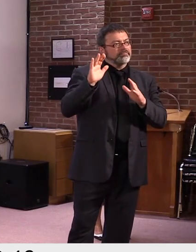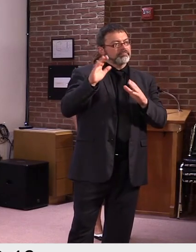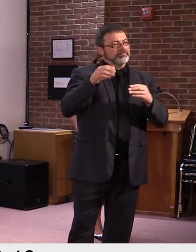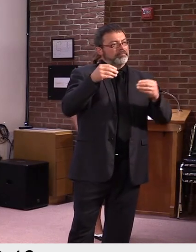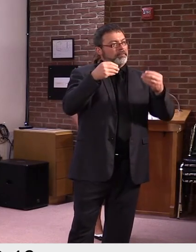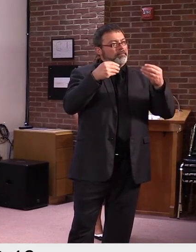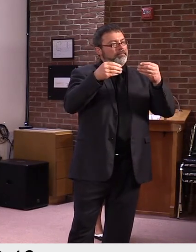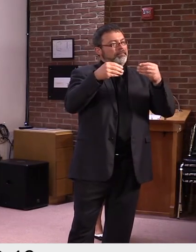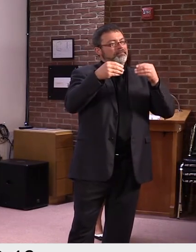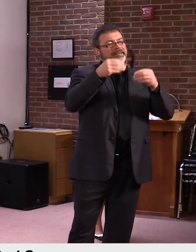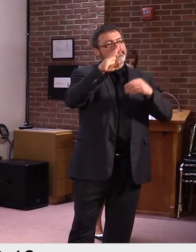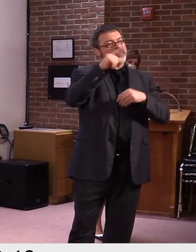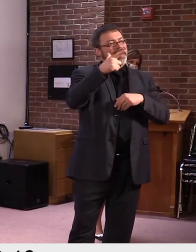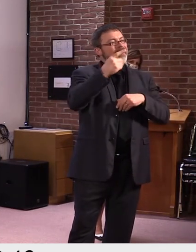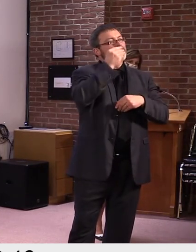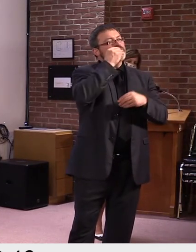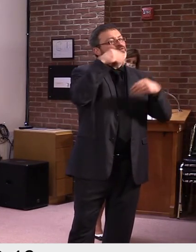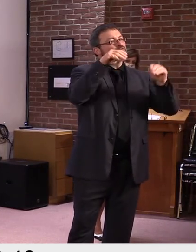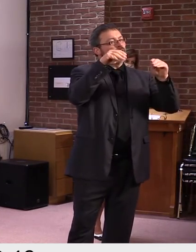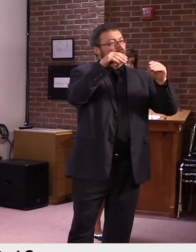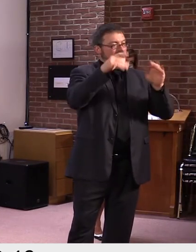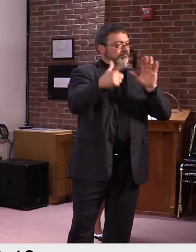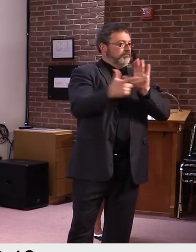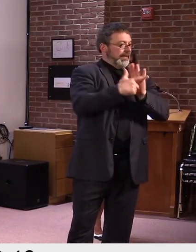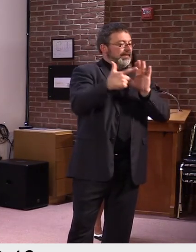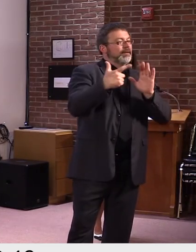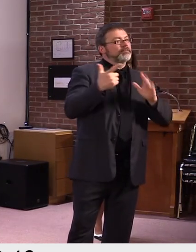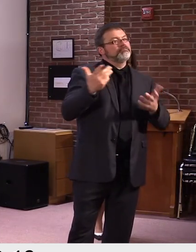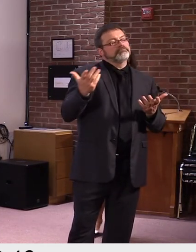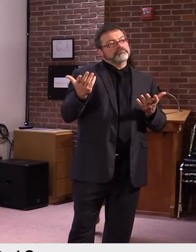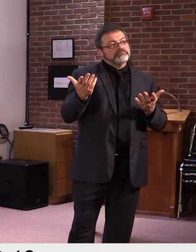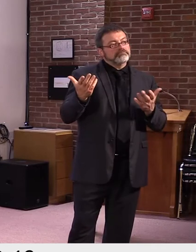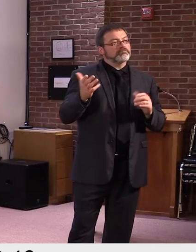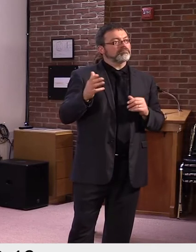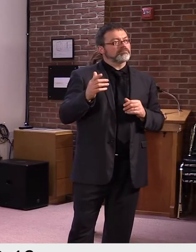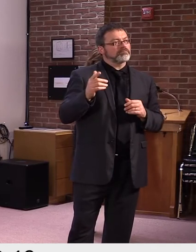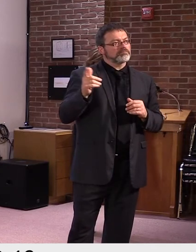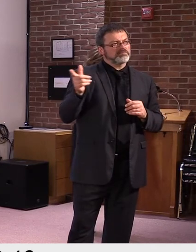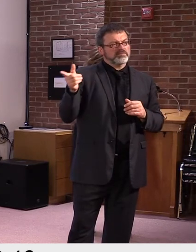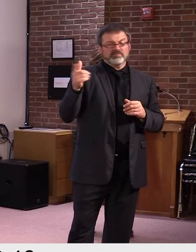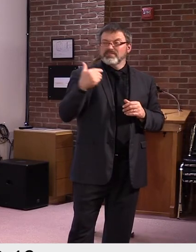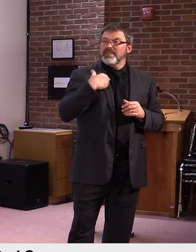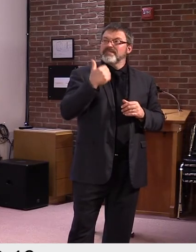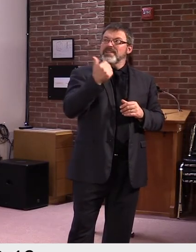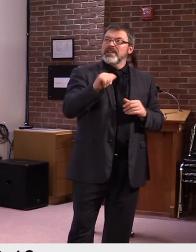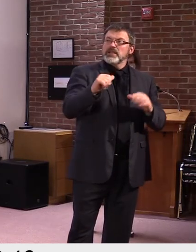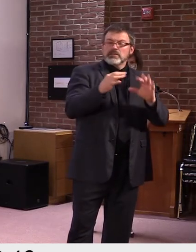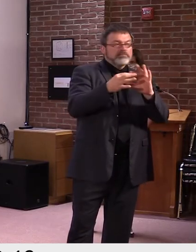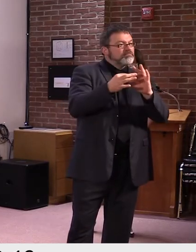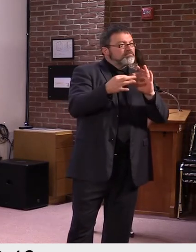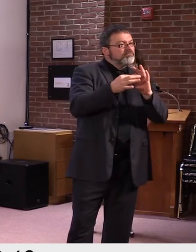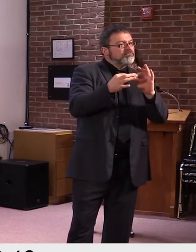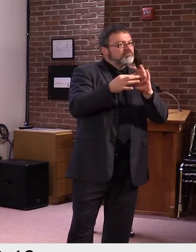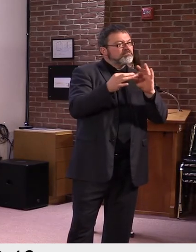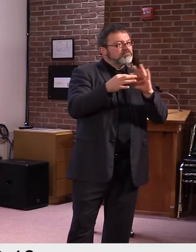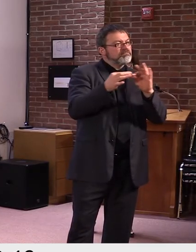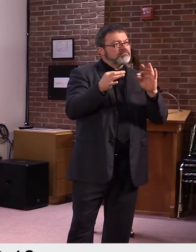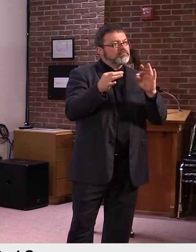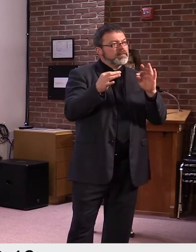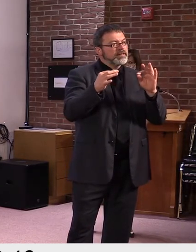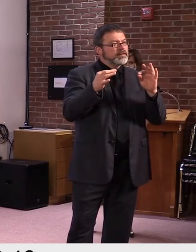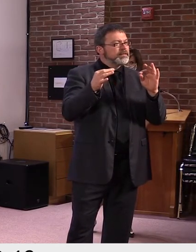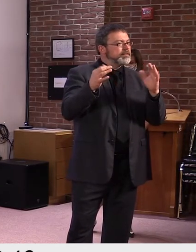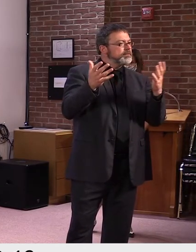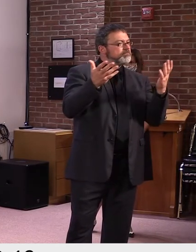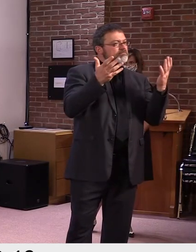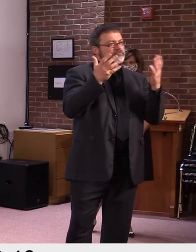effect on July 1st. I'm just wondering if you have any comments on this and how it will work with some places not allowing reusable bags due